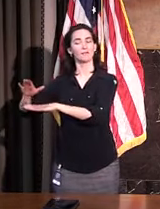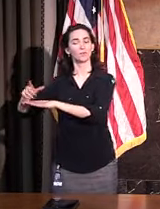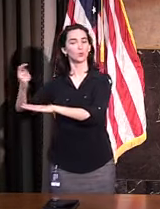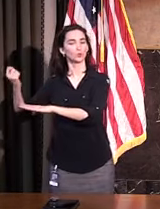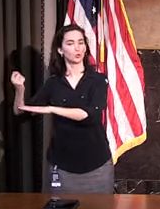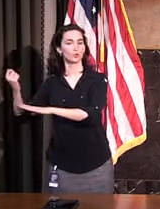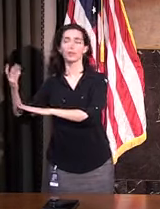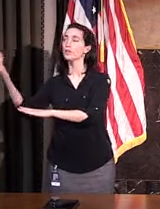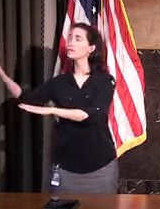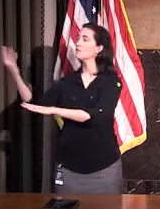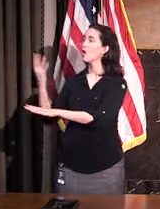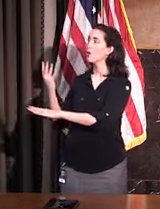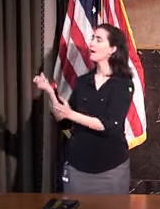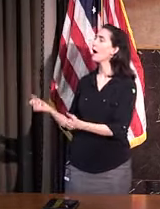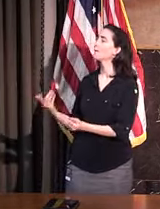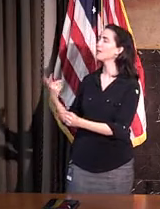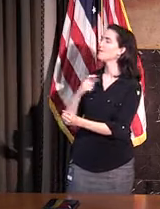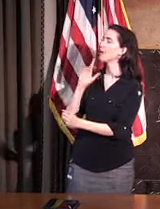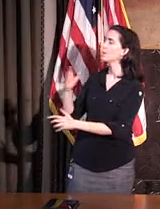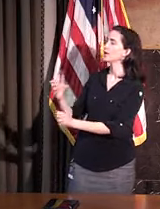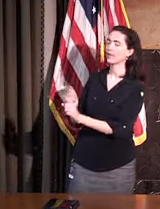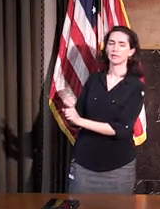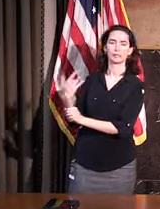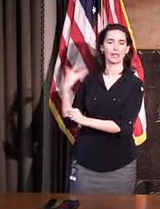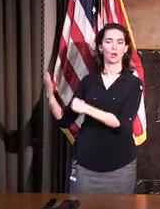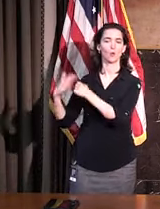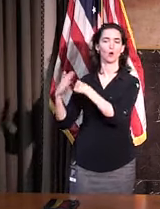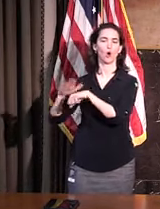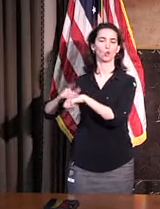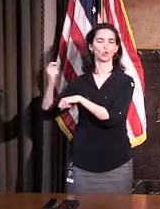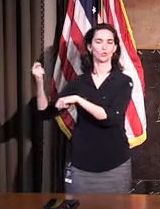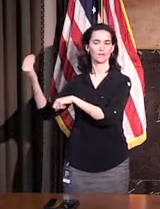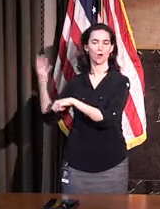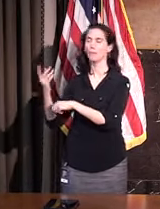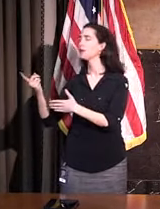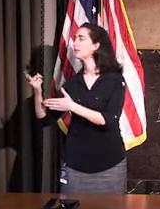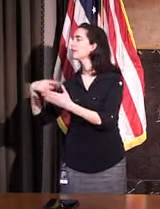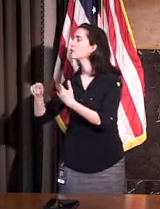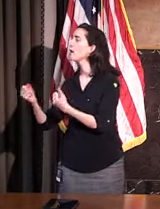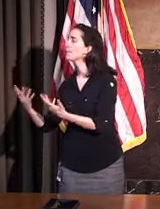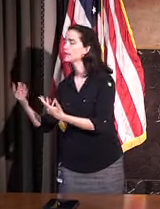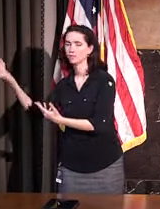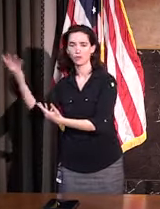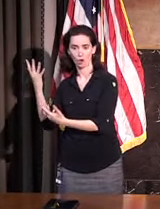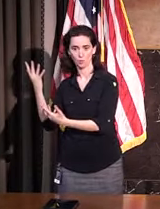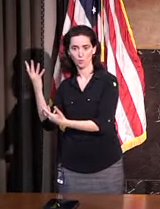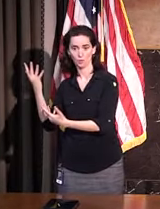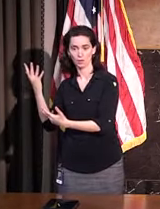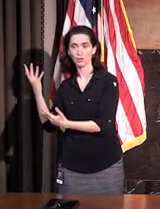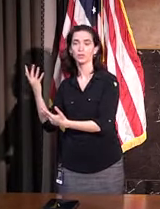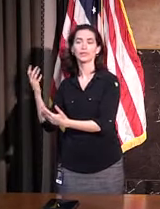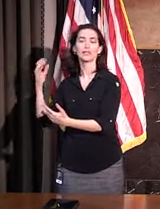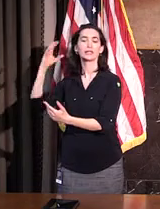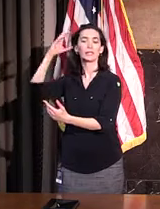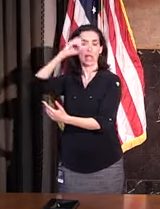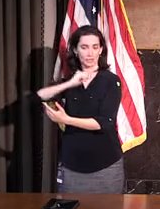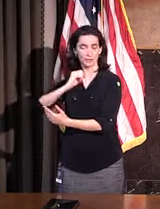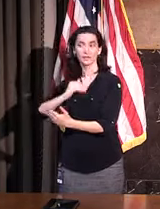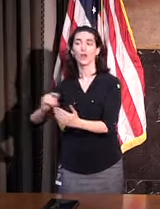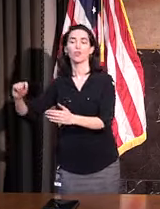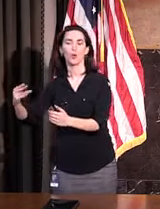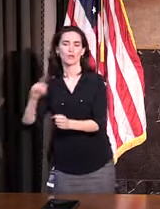Tuesdays what amount of vaccine to expect the following week, and then that number gets confirmed on Thursdays. As it stands